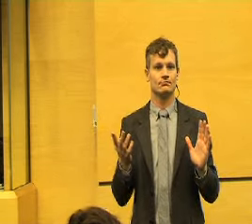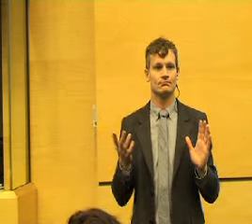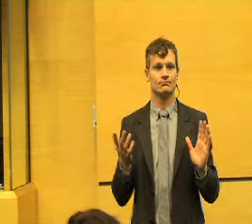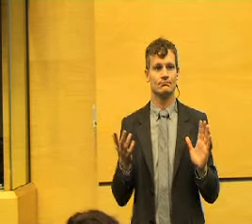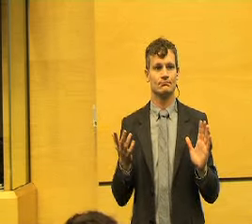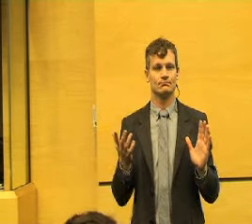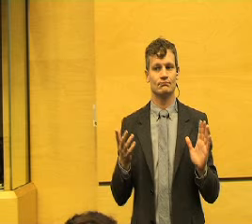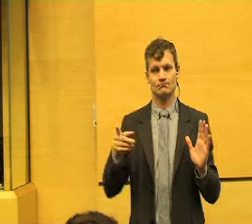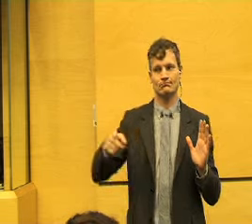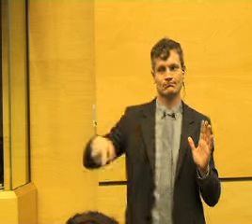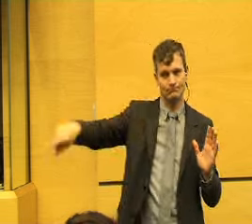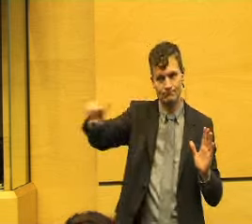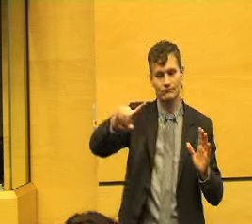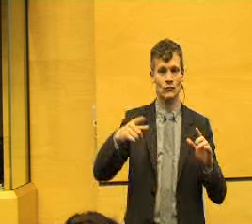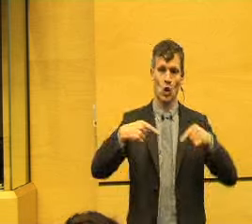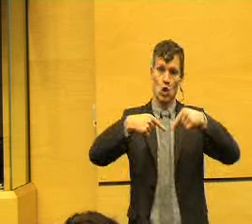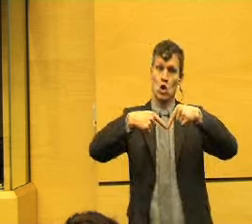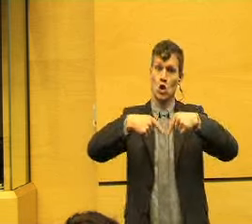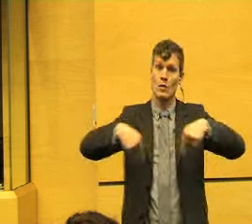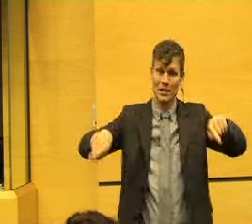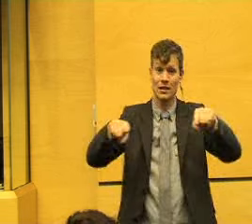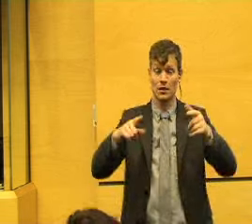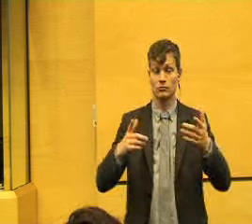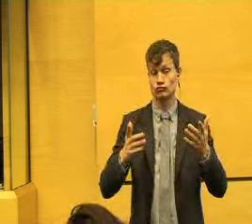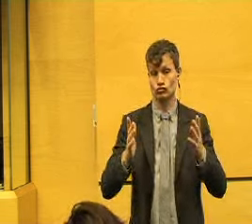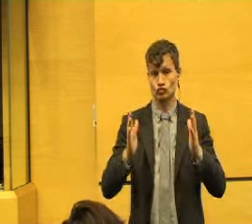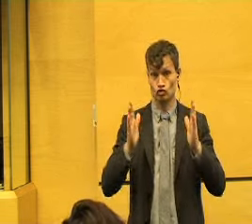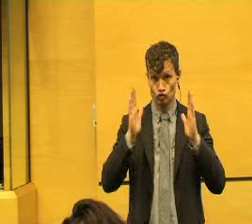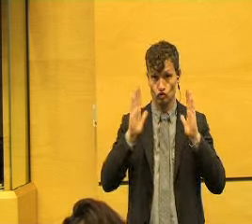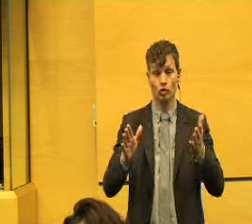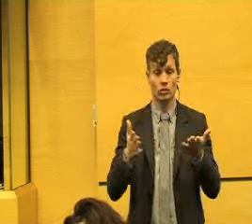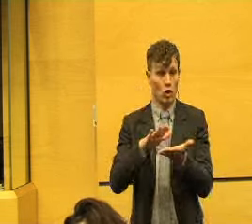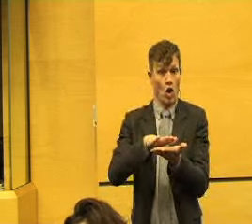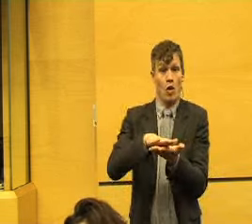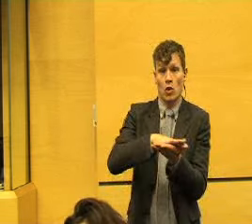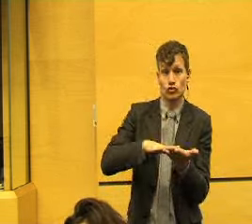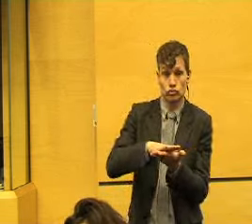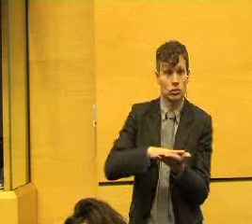committee deserves an apology for this way